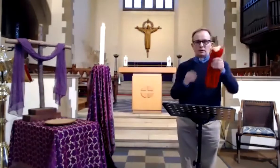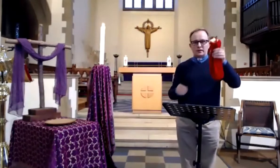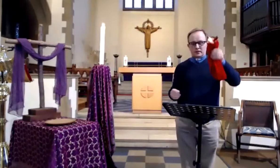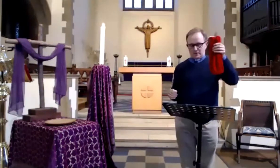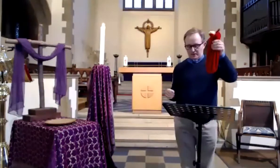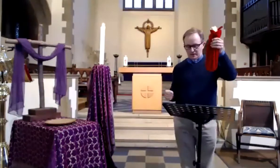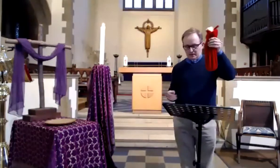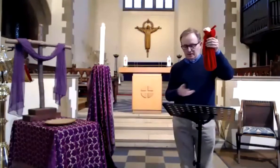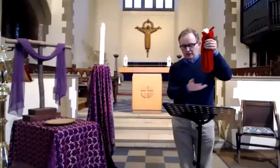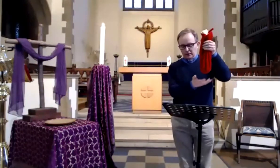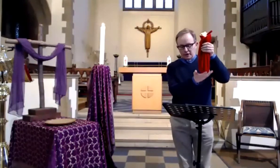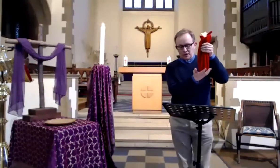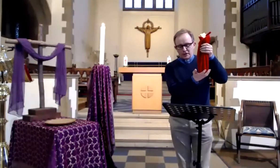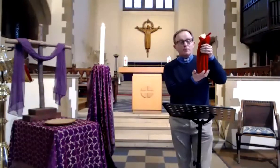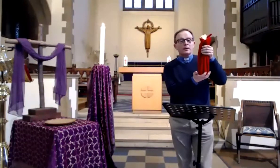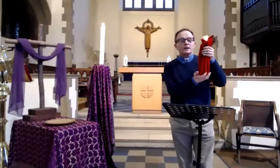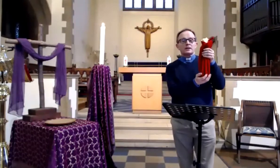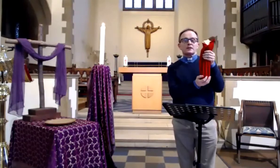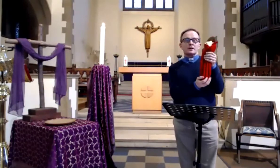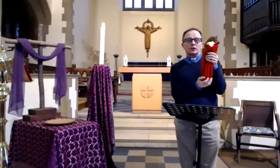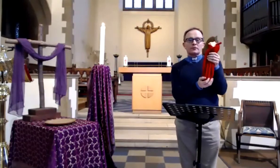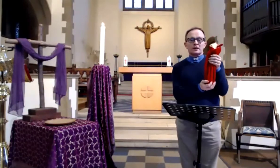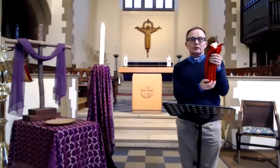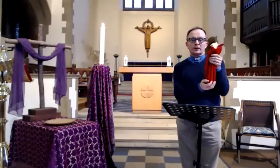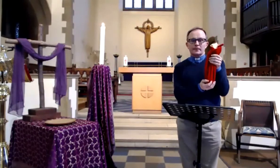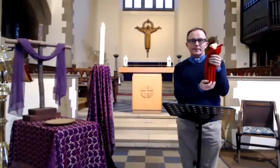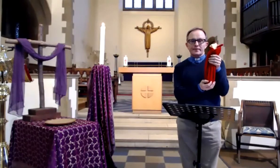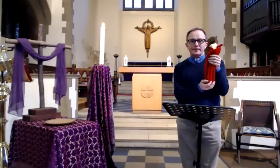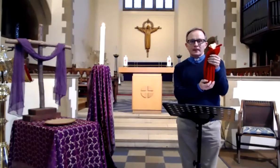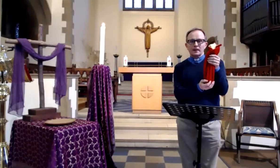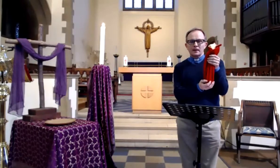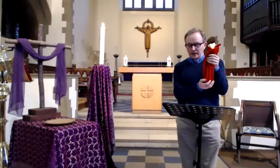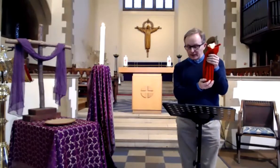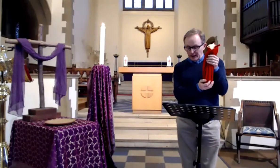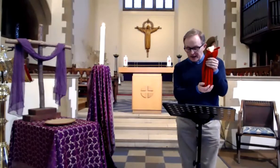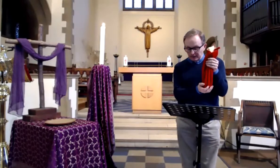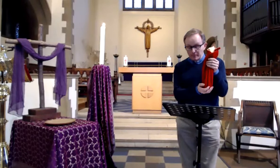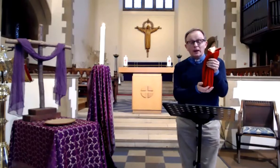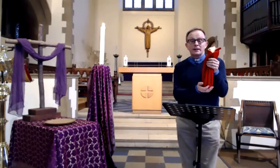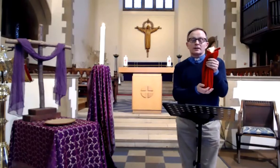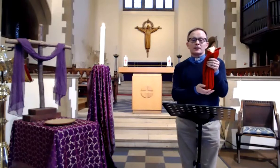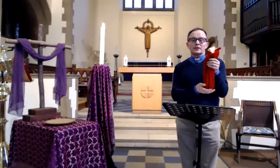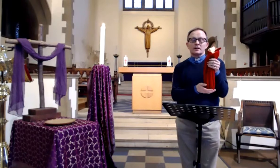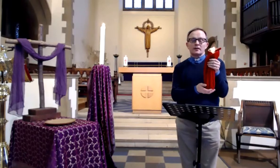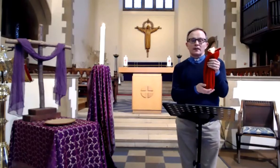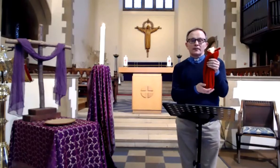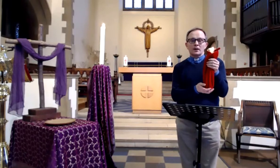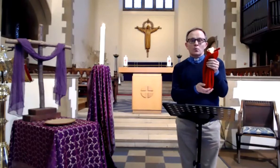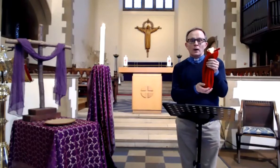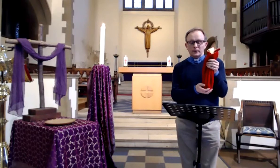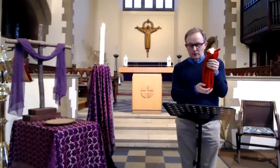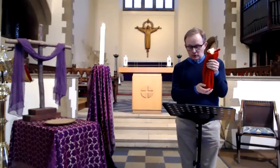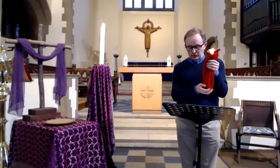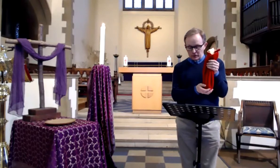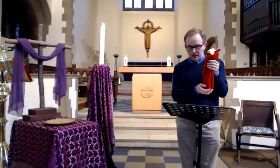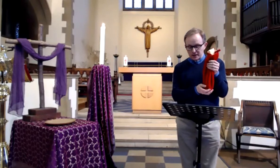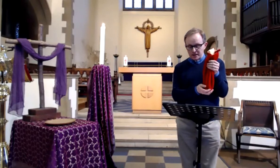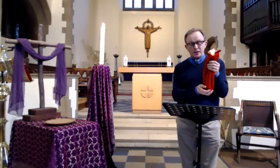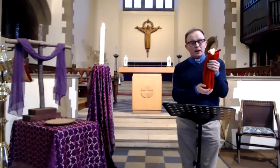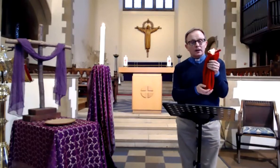coins, 30 pieces of silver. They remind us that one of Jesus's